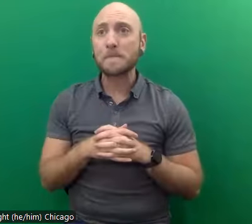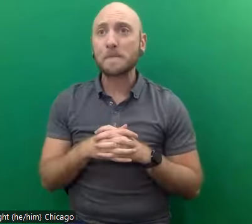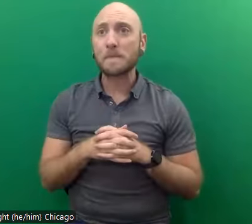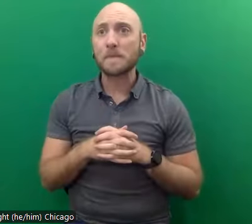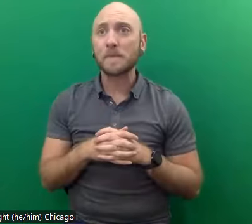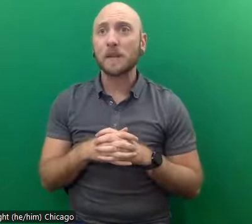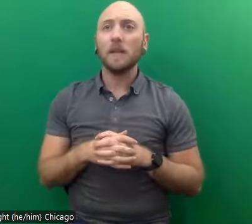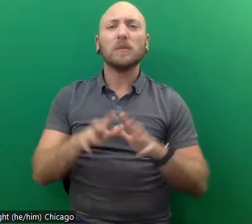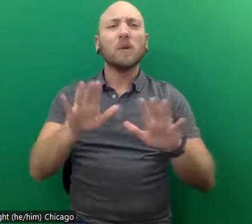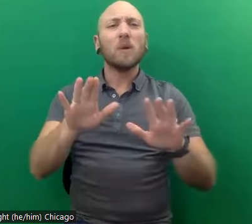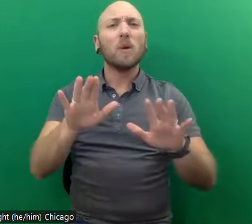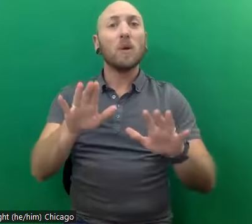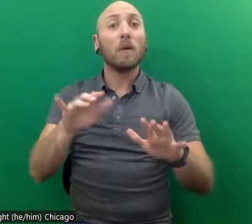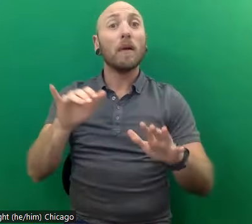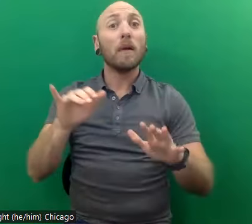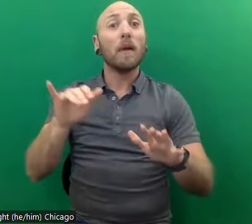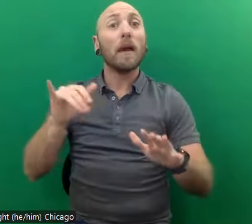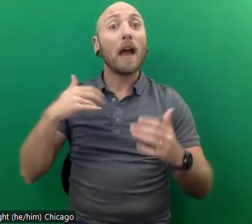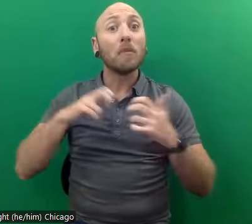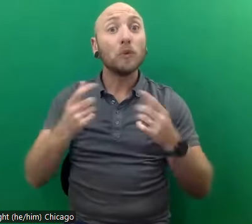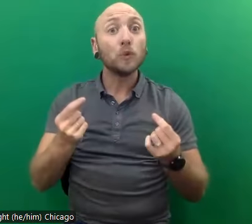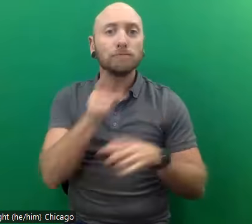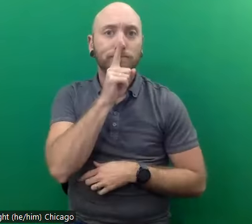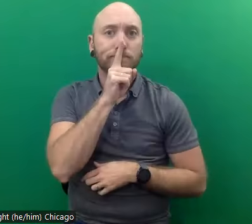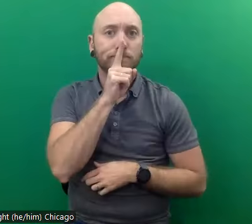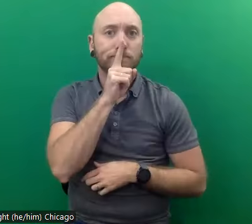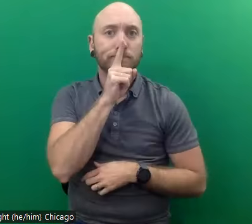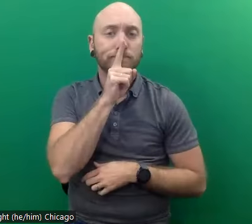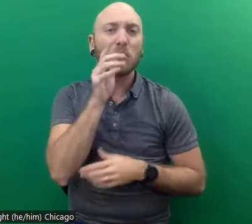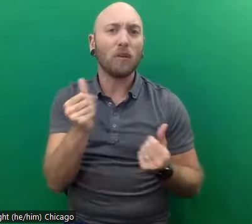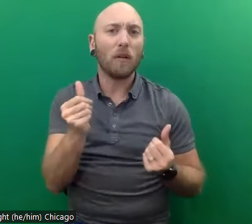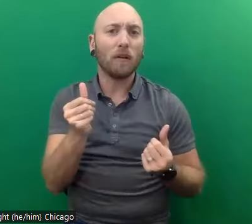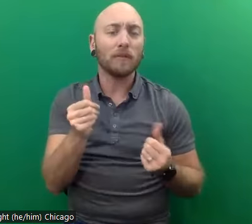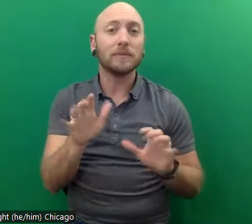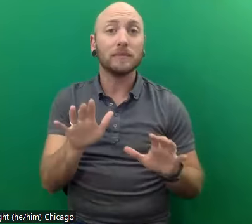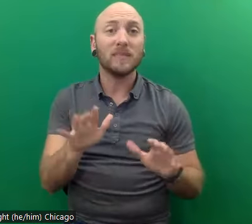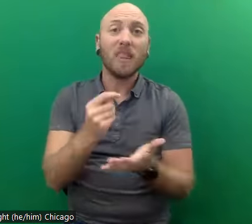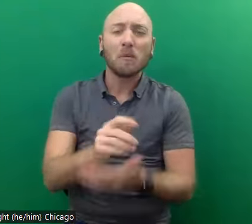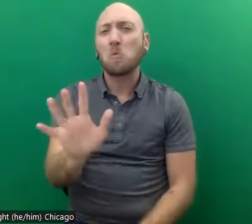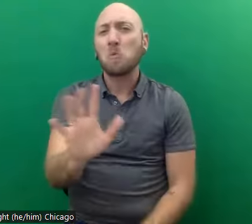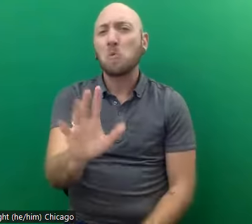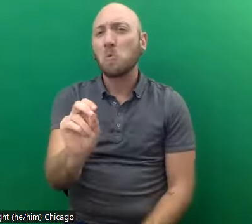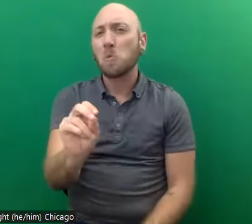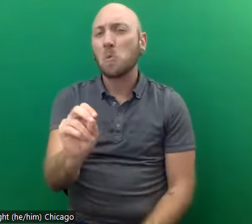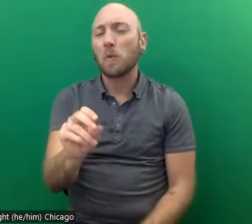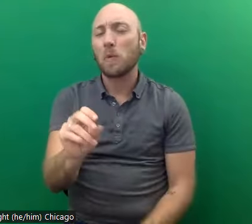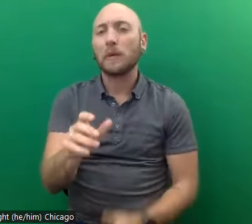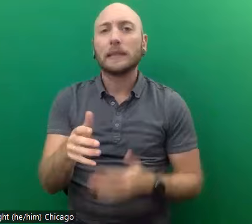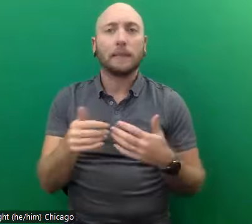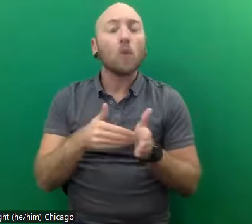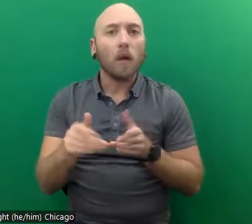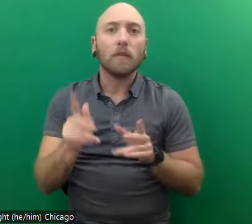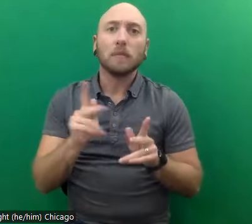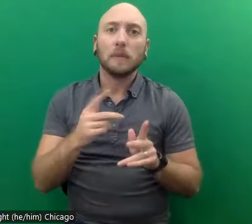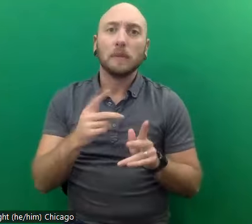itself. My family didn't believe in therapy or anything like that. No matter who told them, you should get him to therapy, you should get